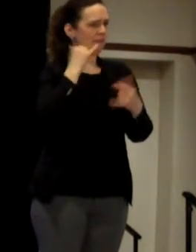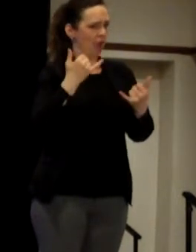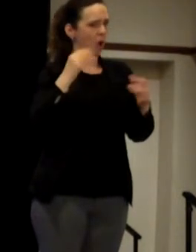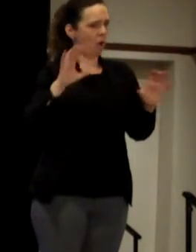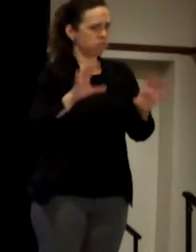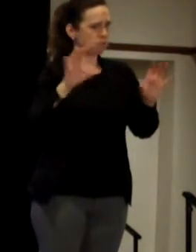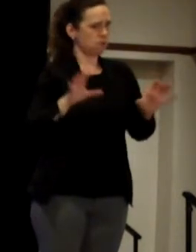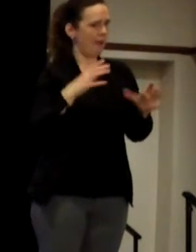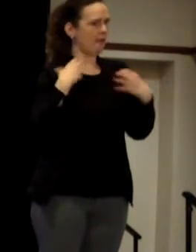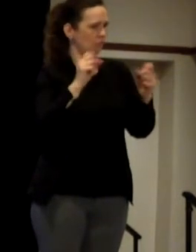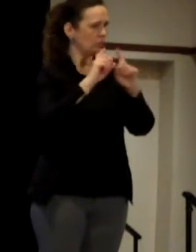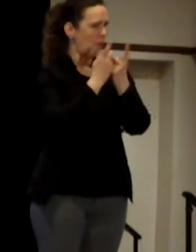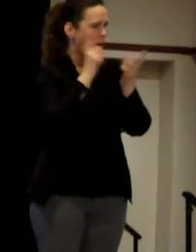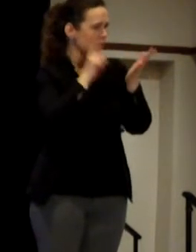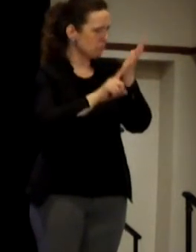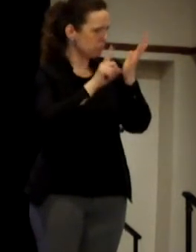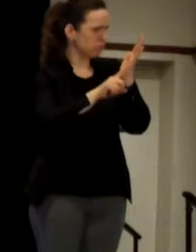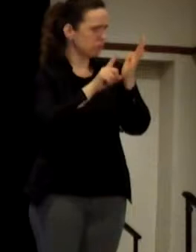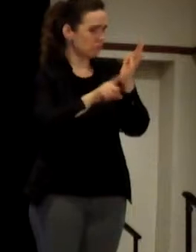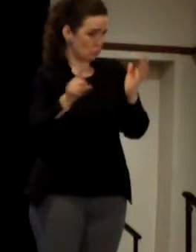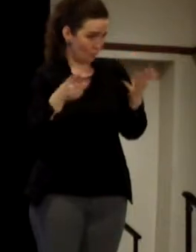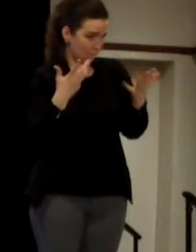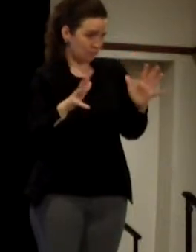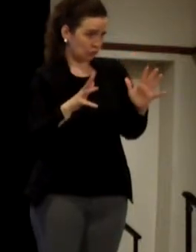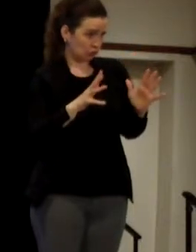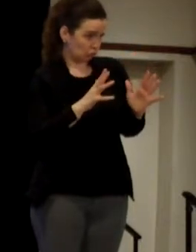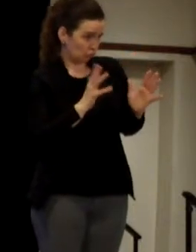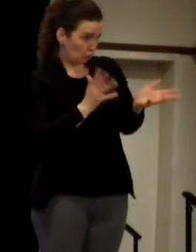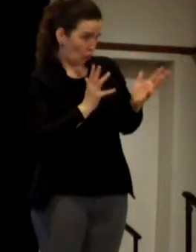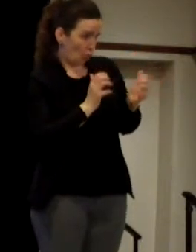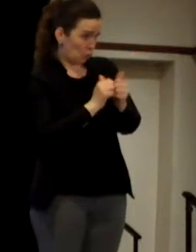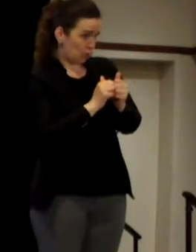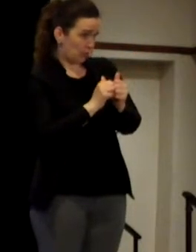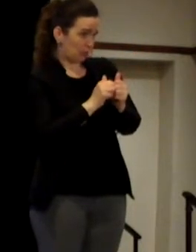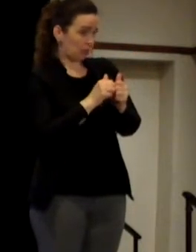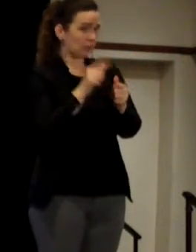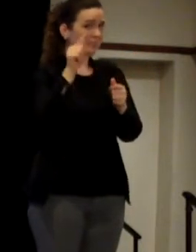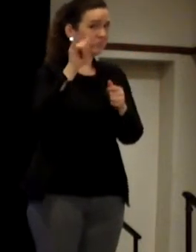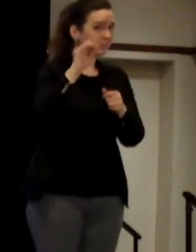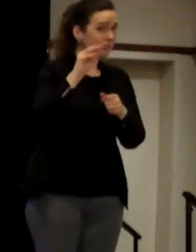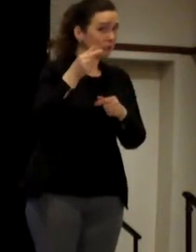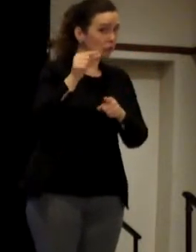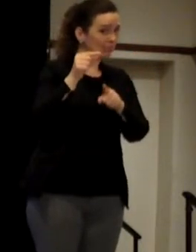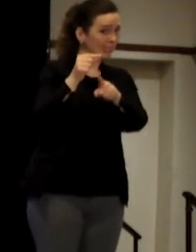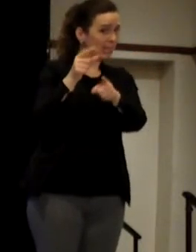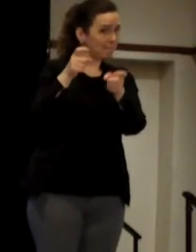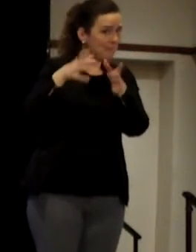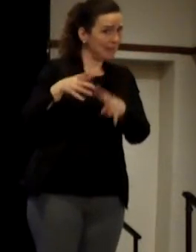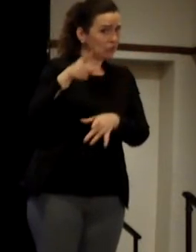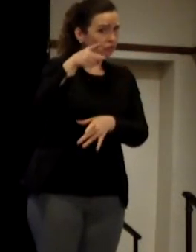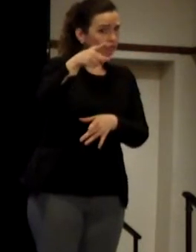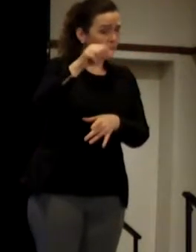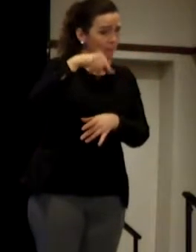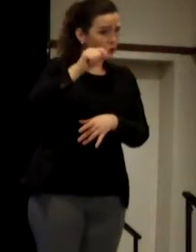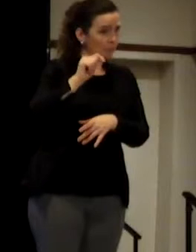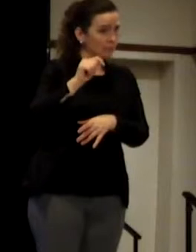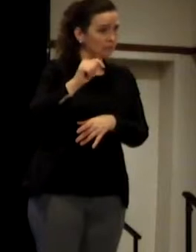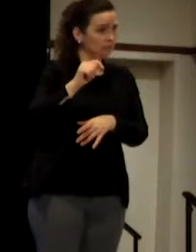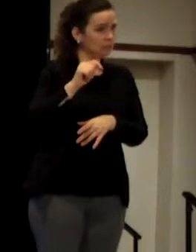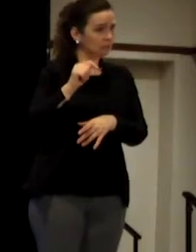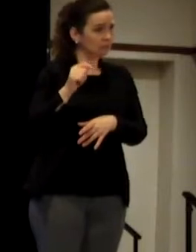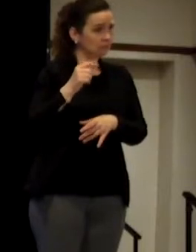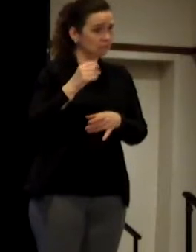informally, have you had any discussions with the Greens or with management about trying to bring that facility in